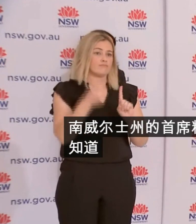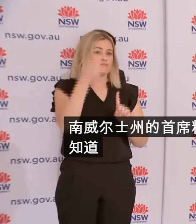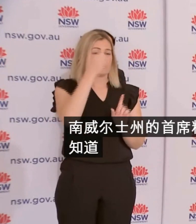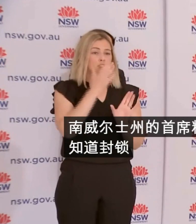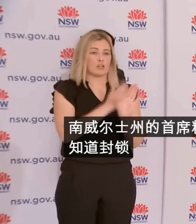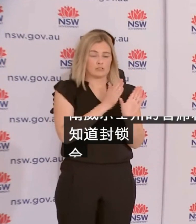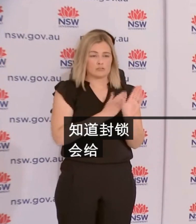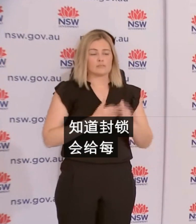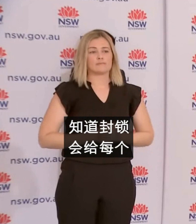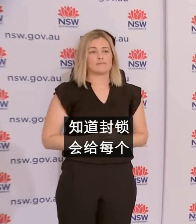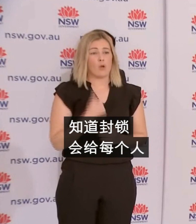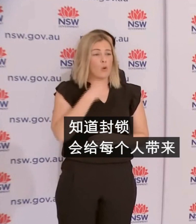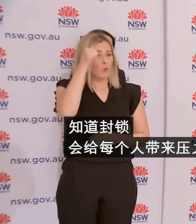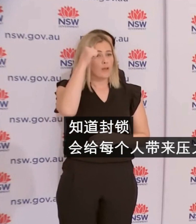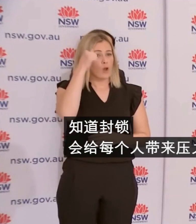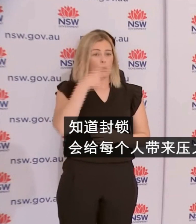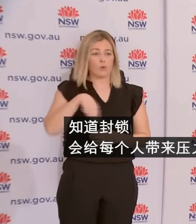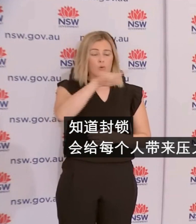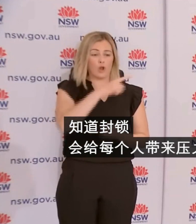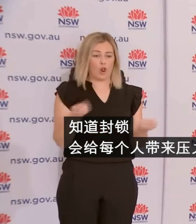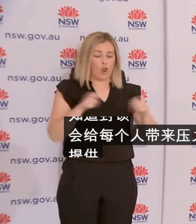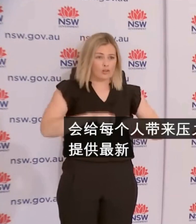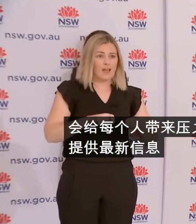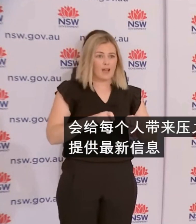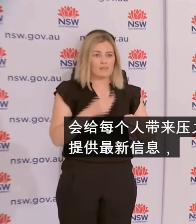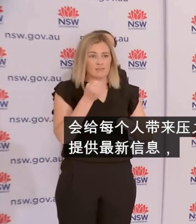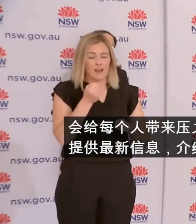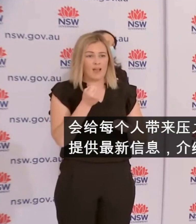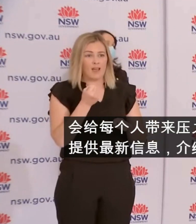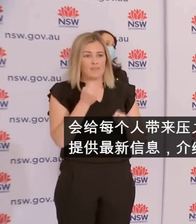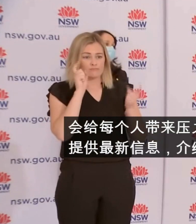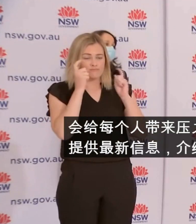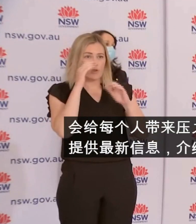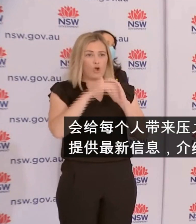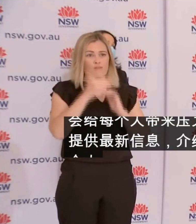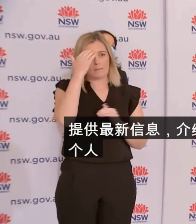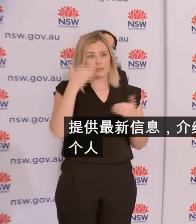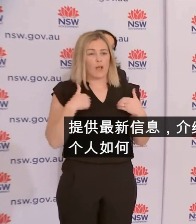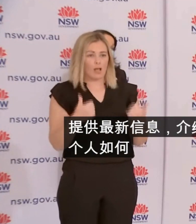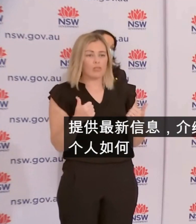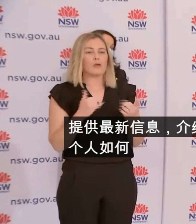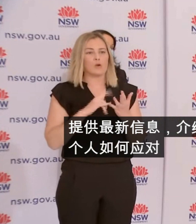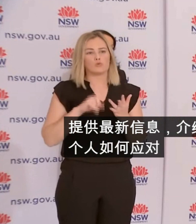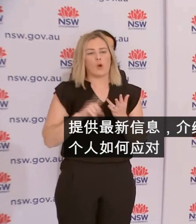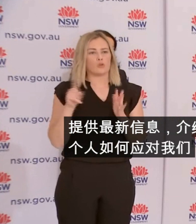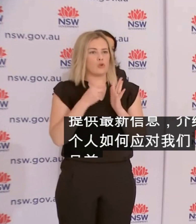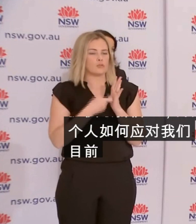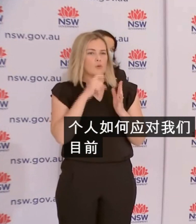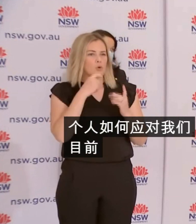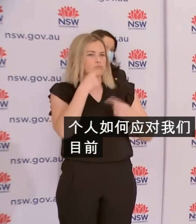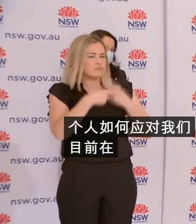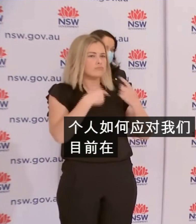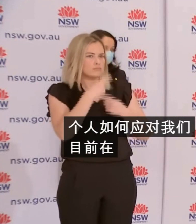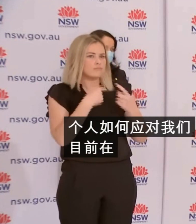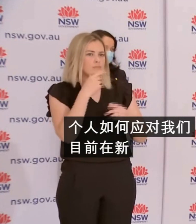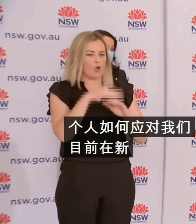create stress for every single person, and he is going to give us an update on how best families and individuals can cope with what we're